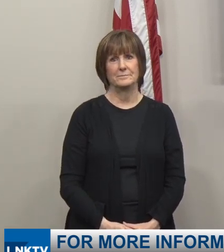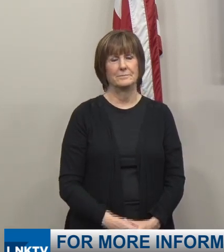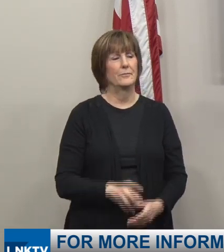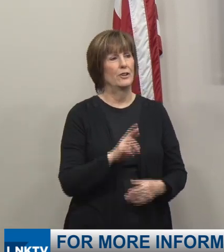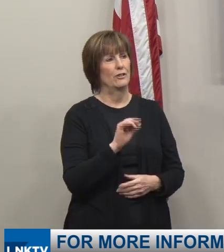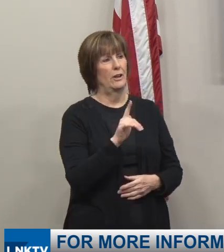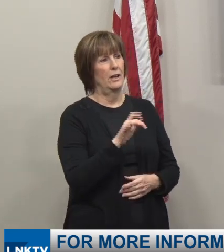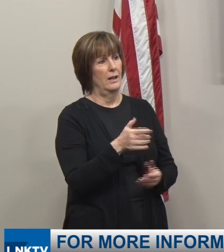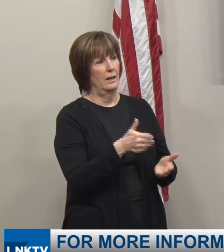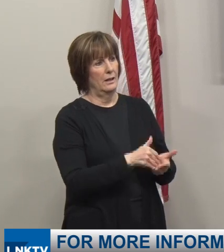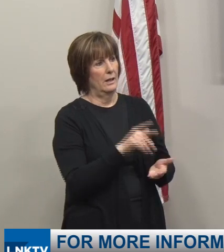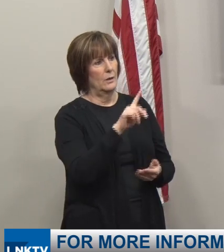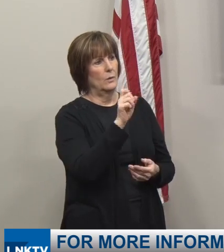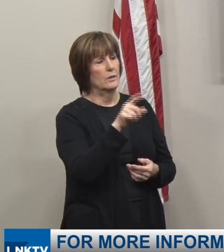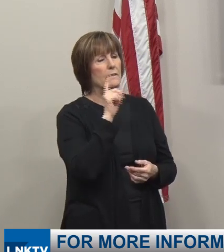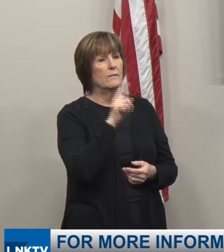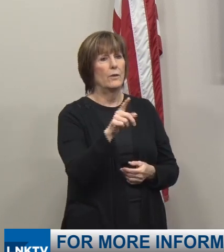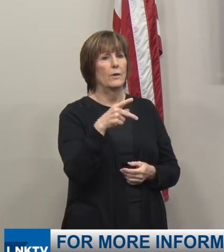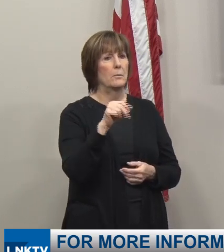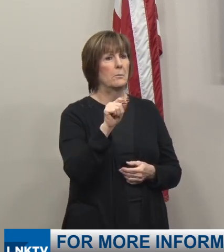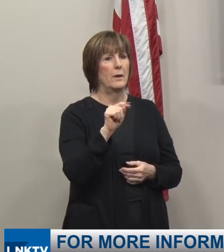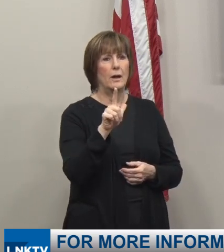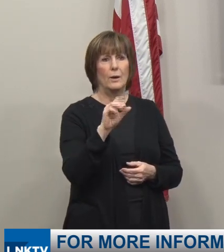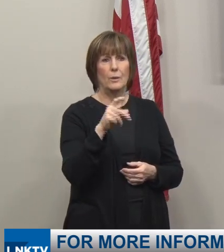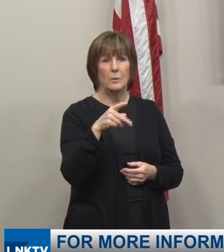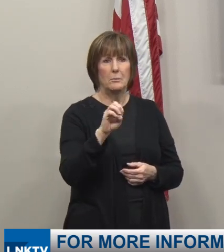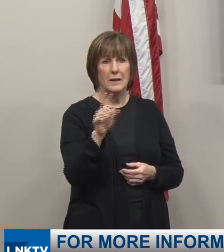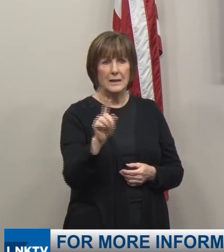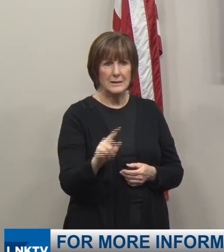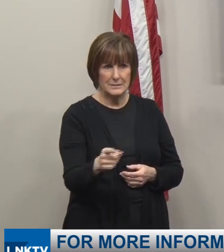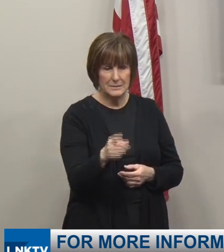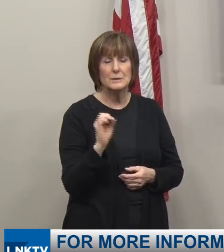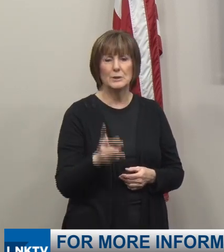Riley again. I had a question for Director Lopez. Okay.